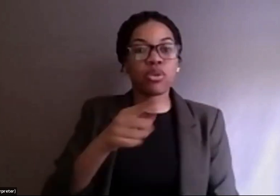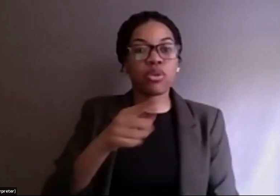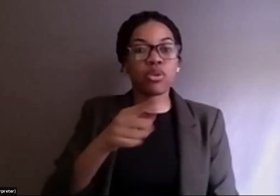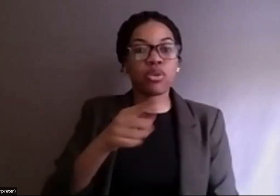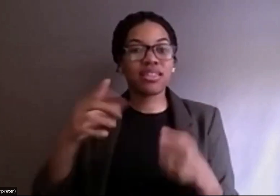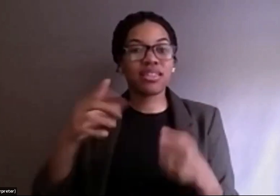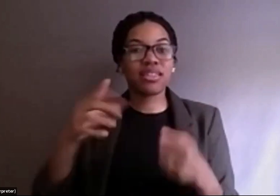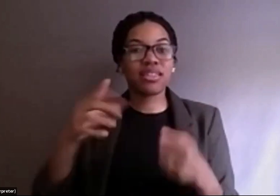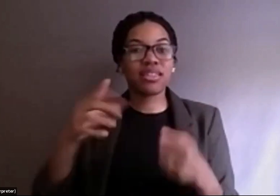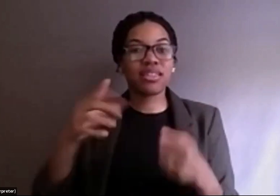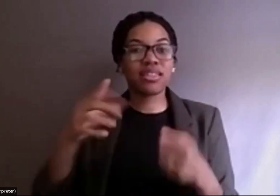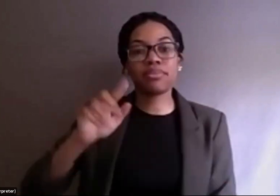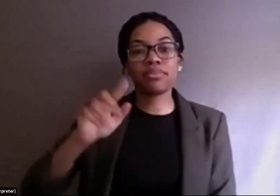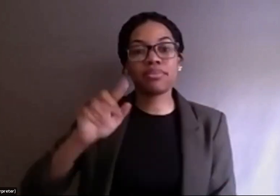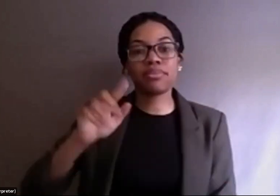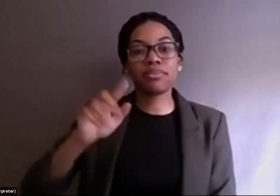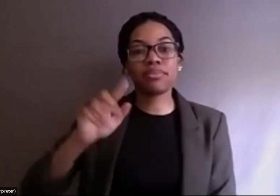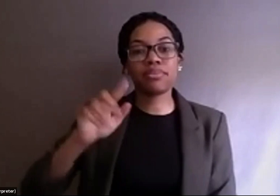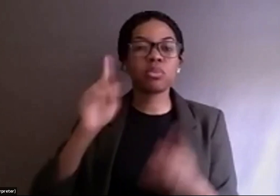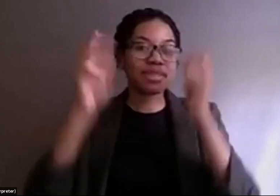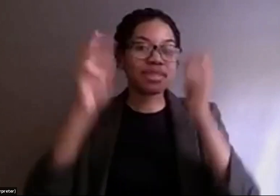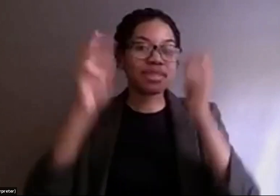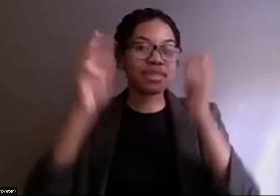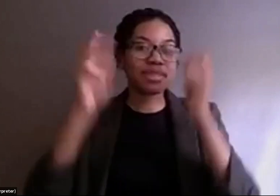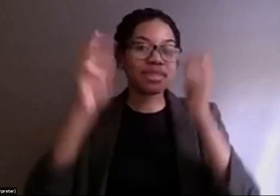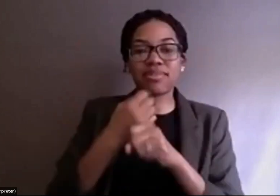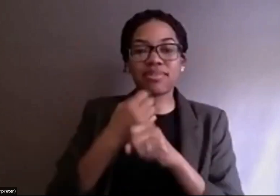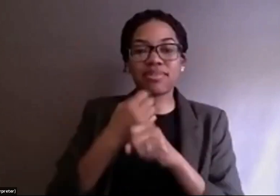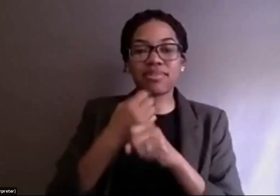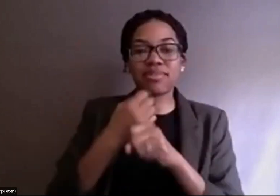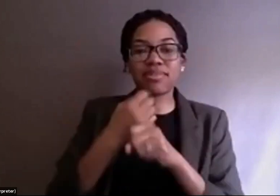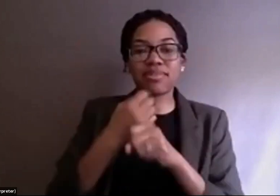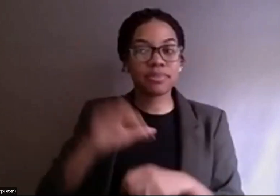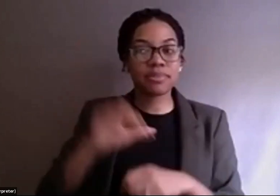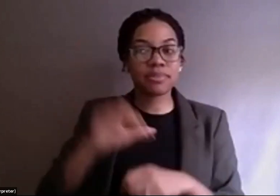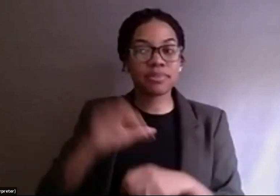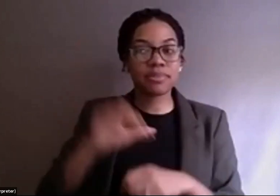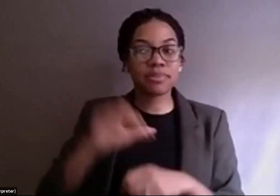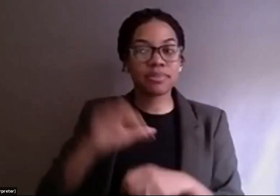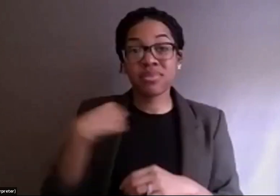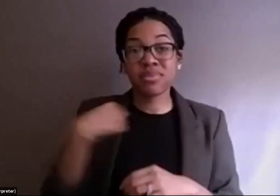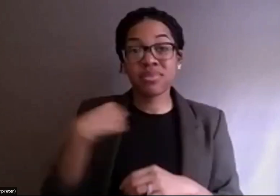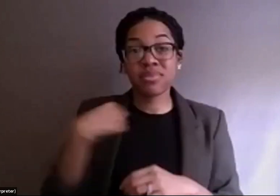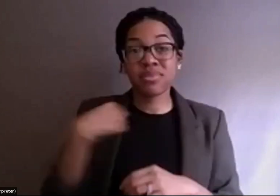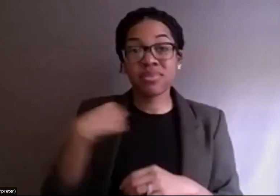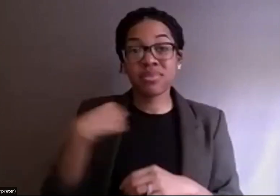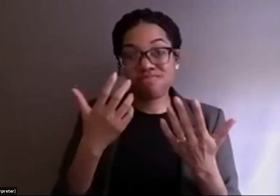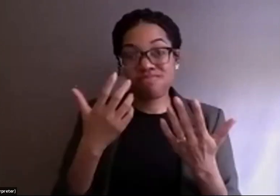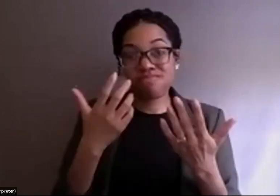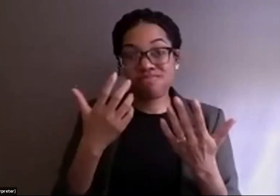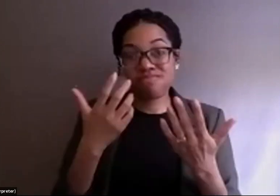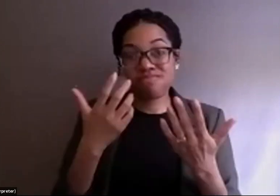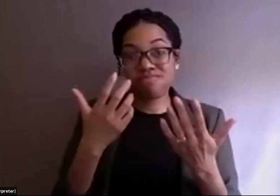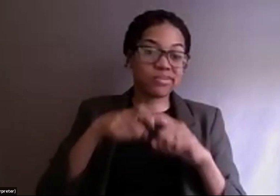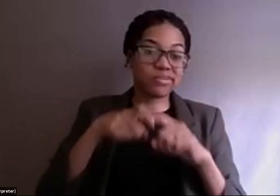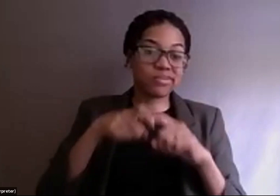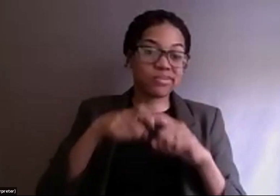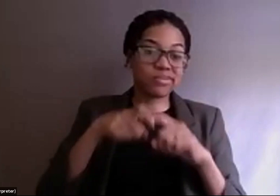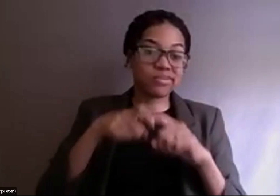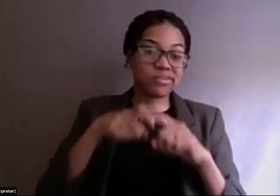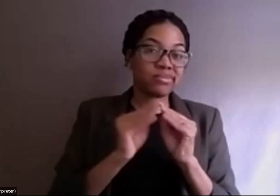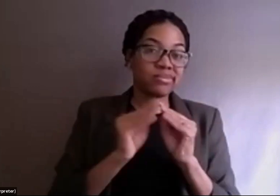I think one of the things that we found out because we had to postpone the meeting is, and it kind